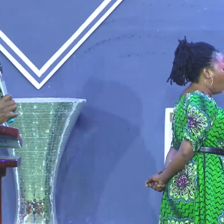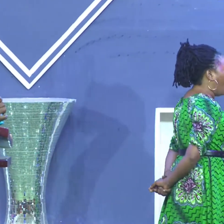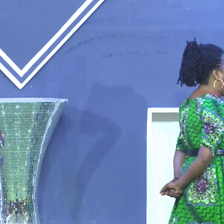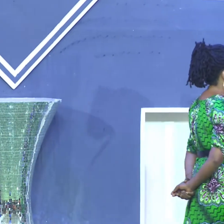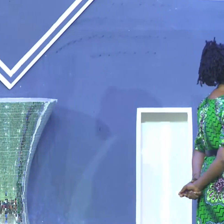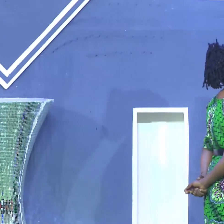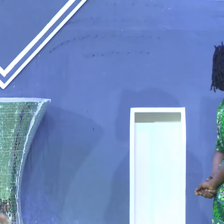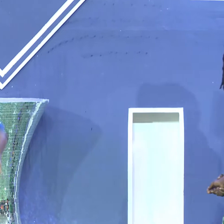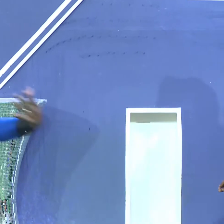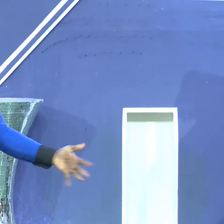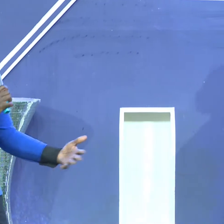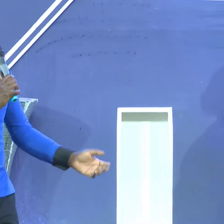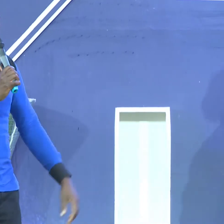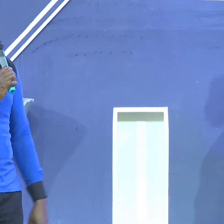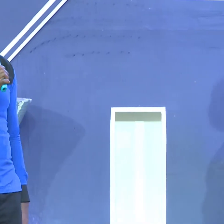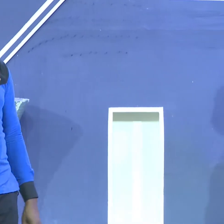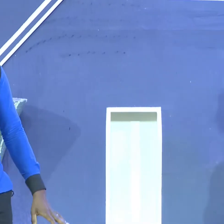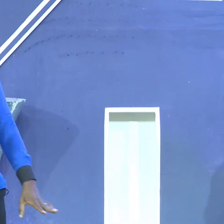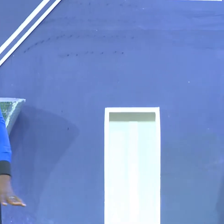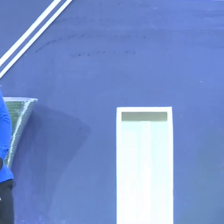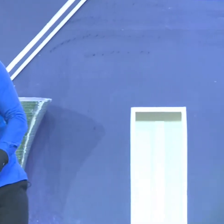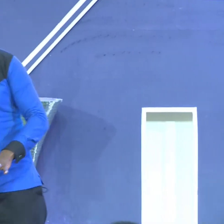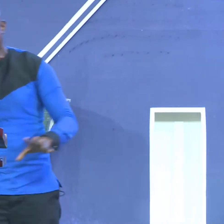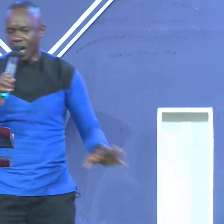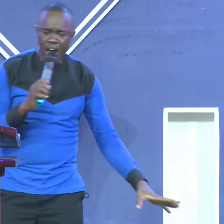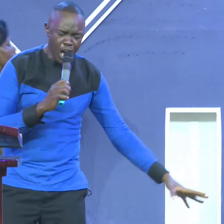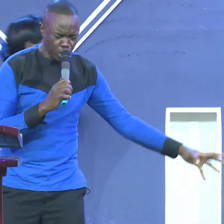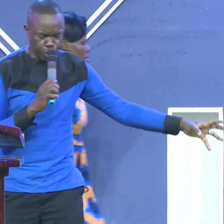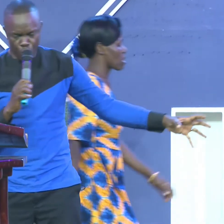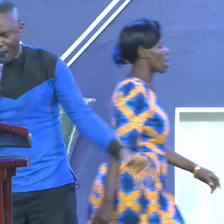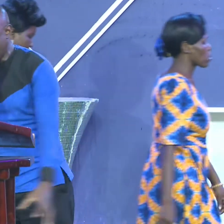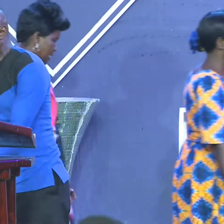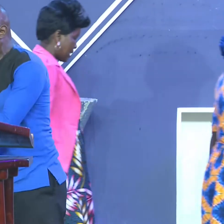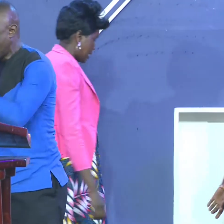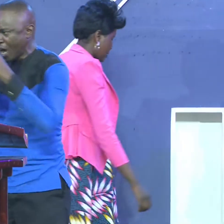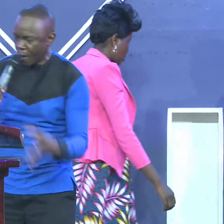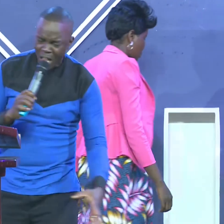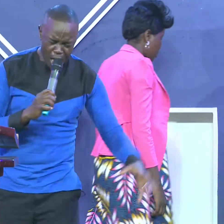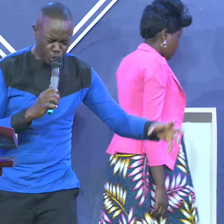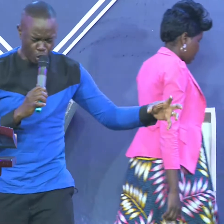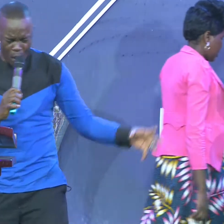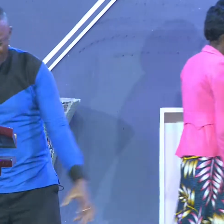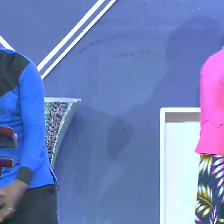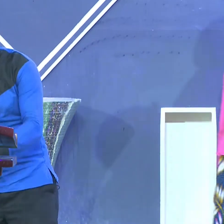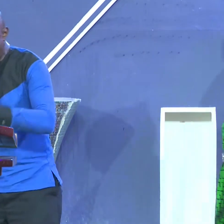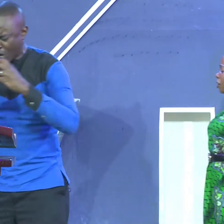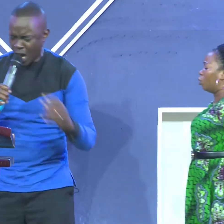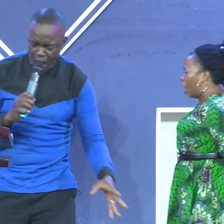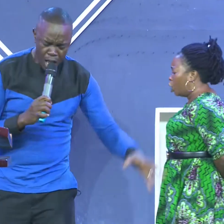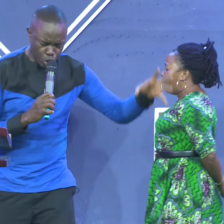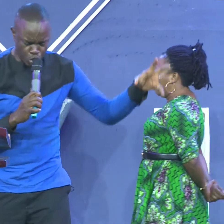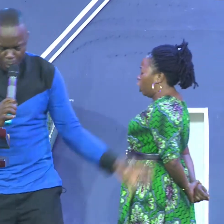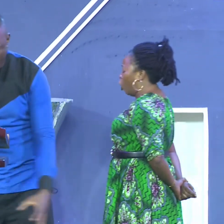mukyala wange nzinunula mu linnya lya yesu kristo kabaka bakabaka enkyolwaleero tununula enkyolwaleero